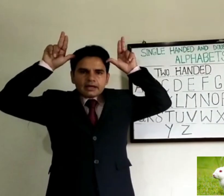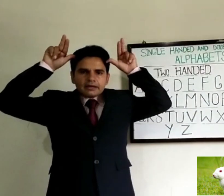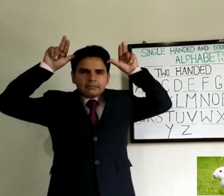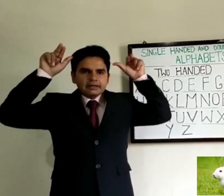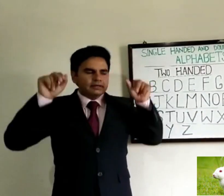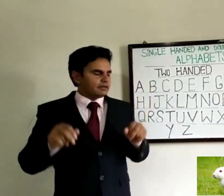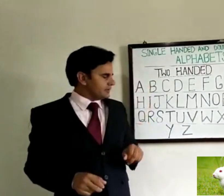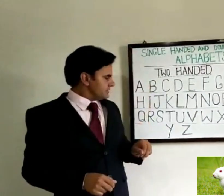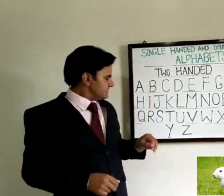rabbit.